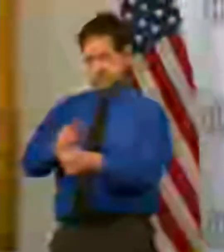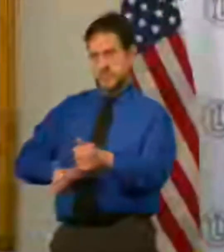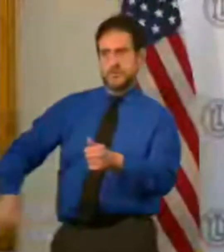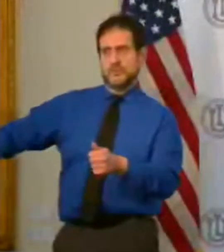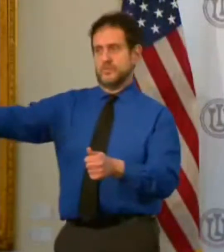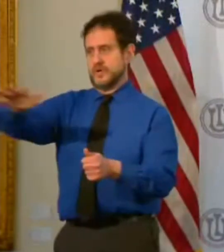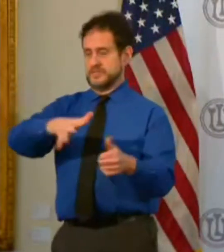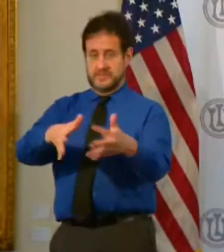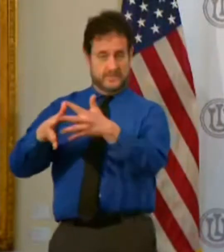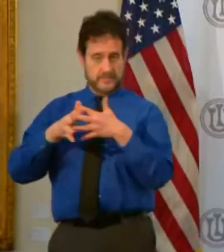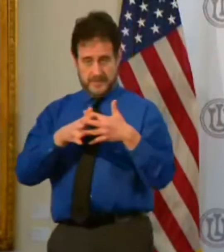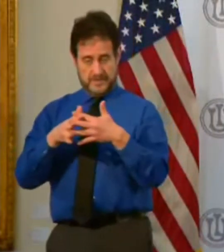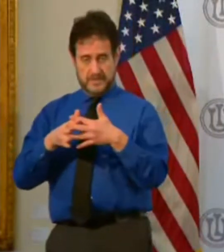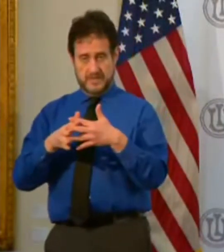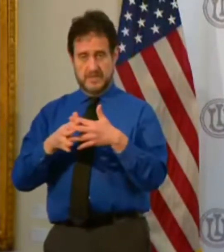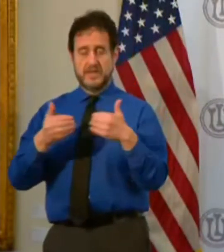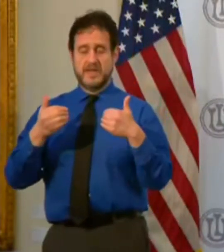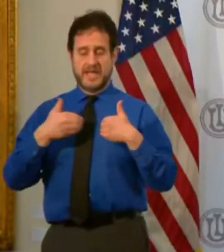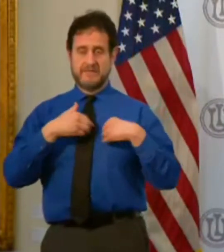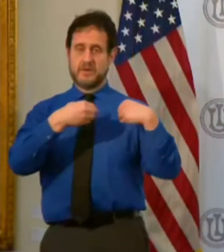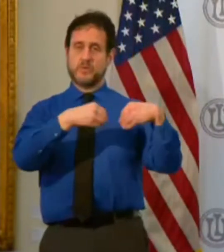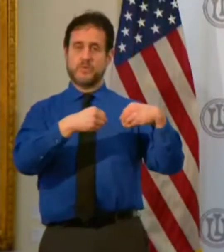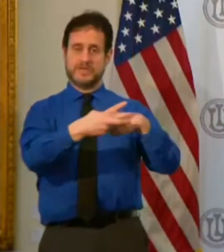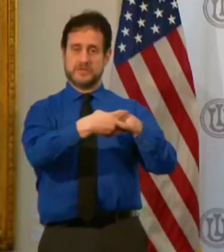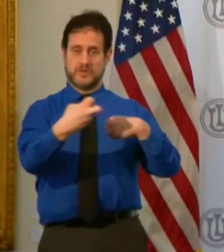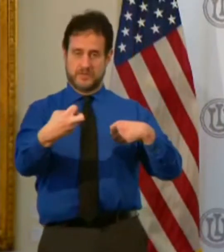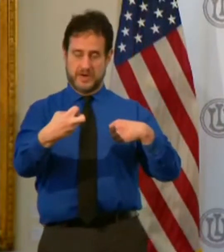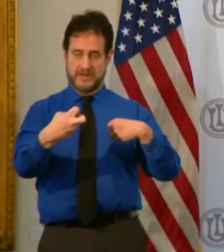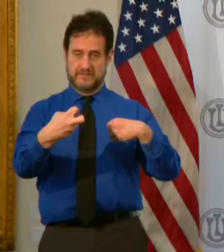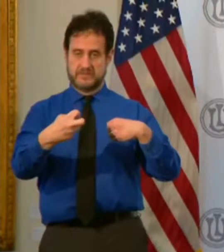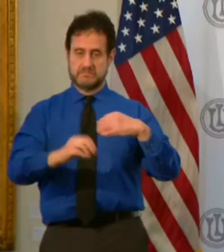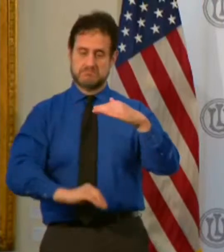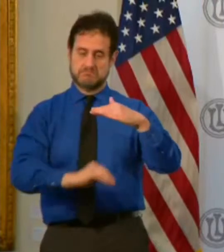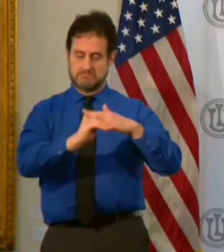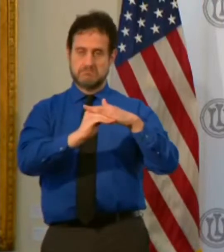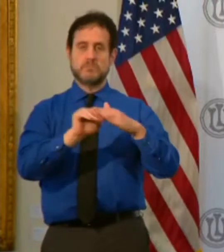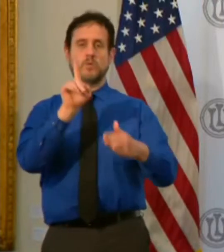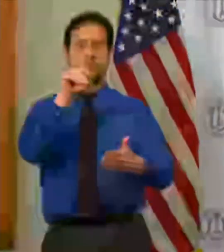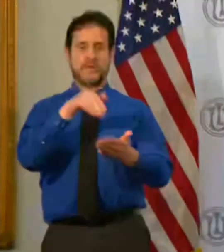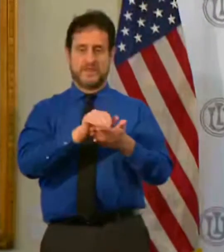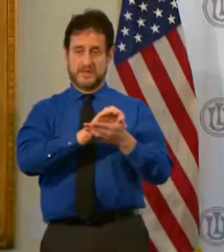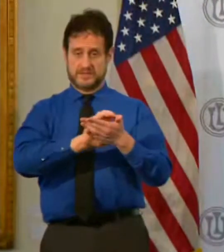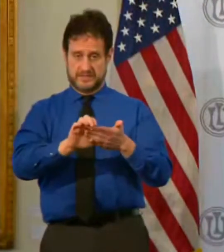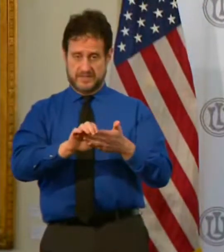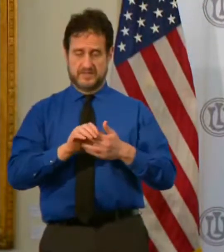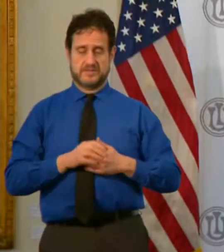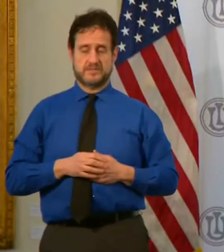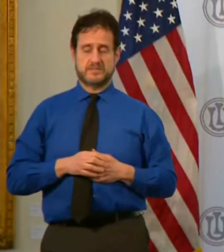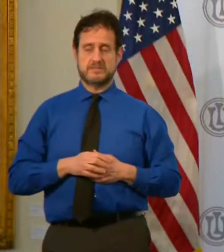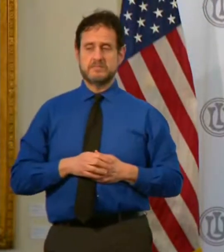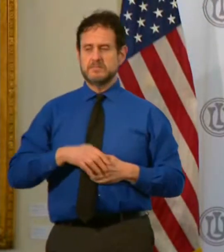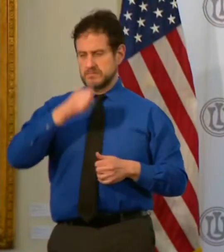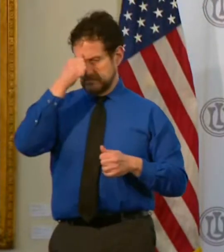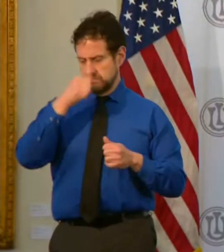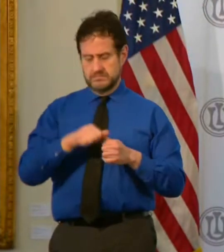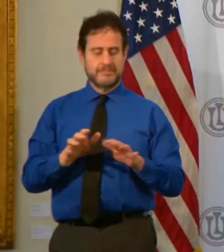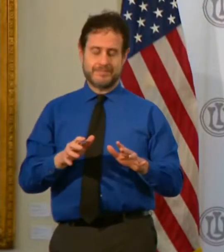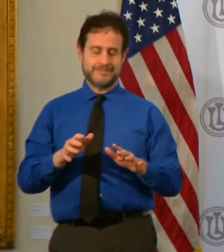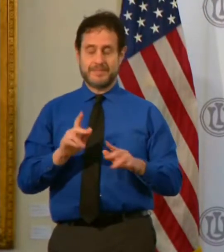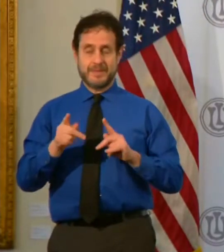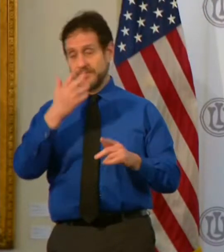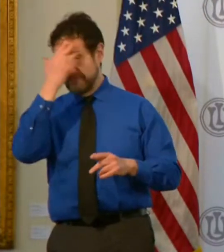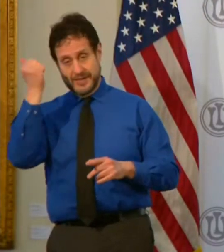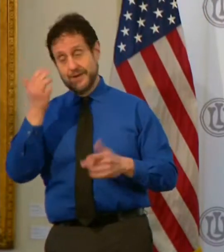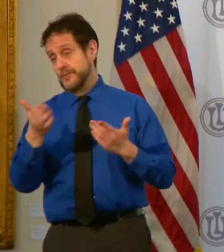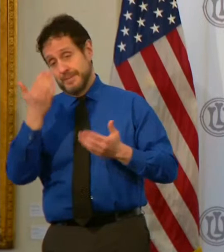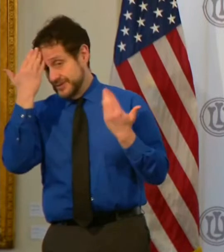United States and have a retail theft threshold of $1,000. What a lot of people forget, or actually don't forget, they don't